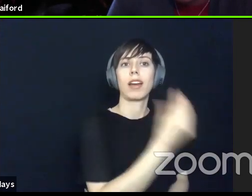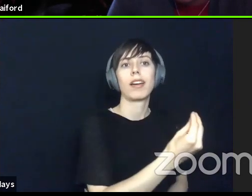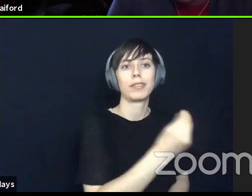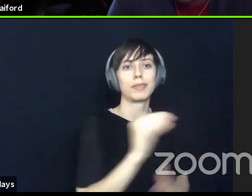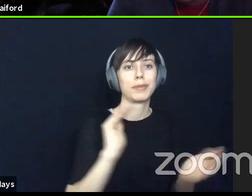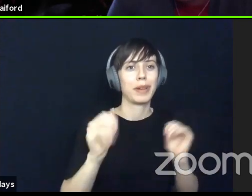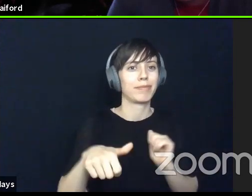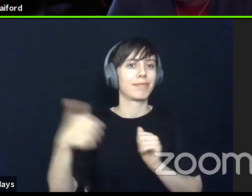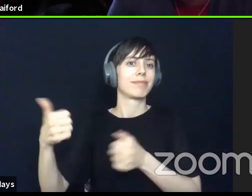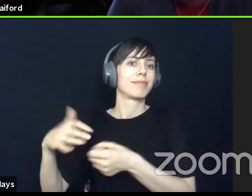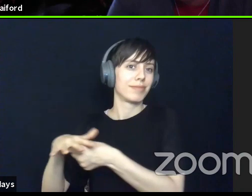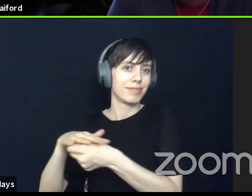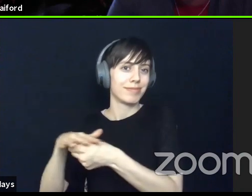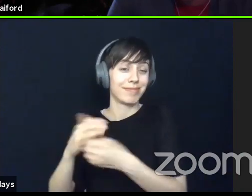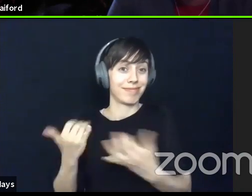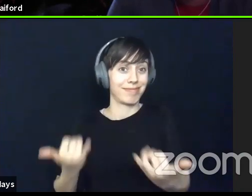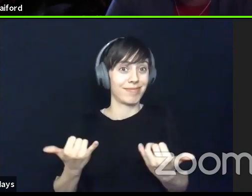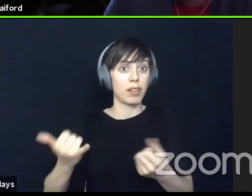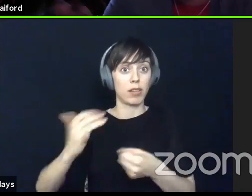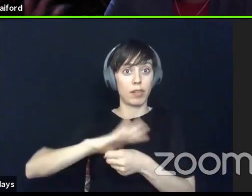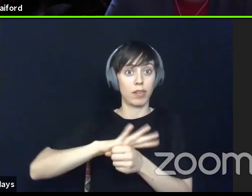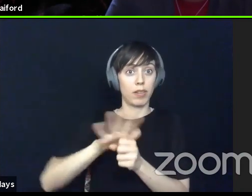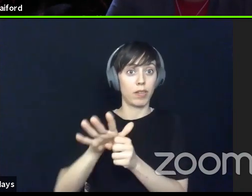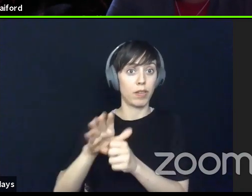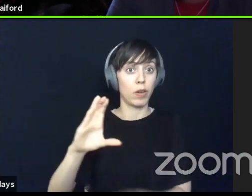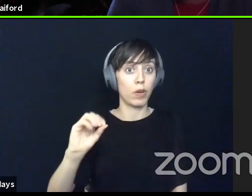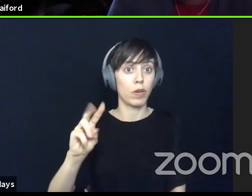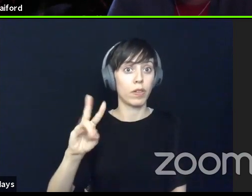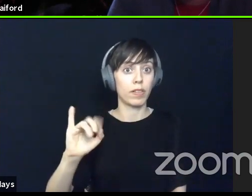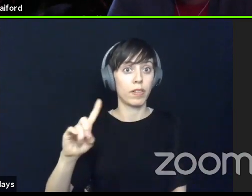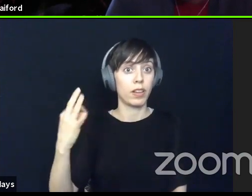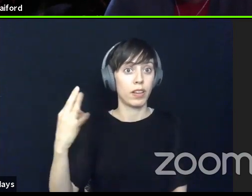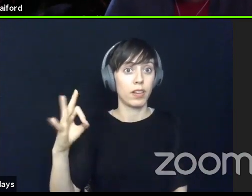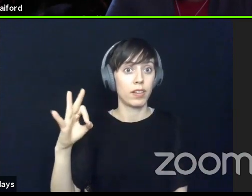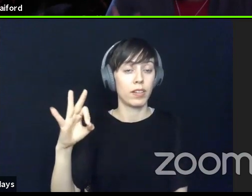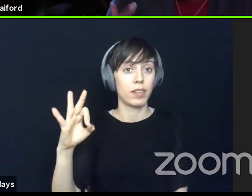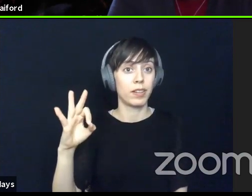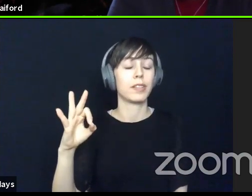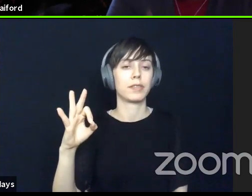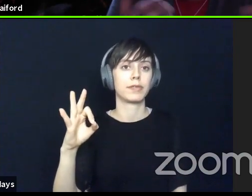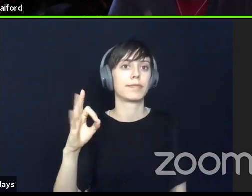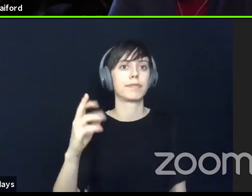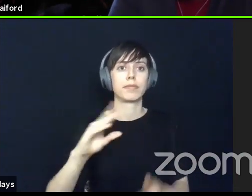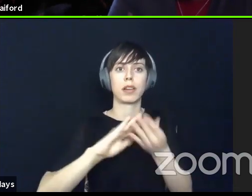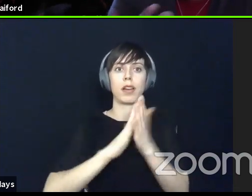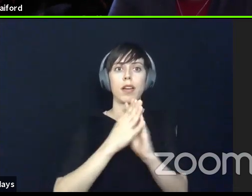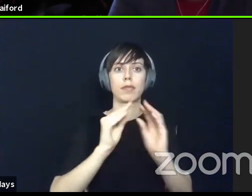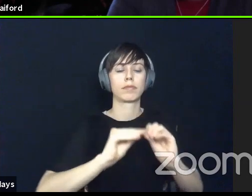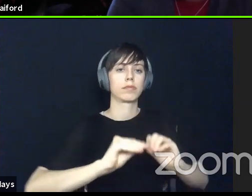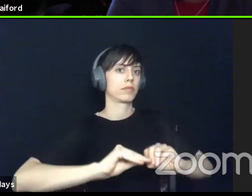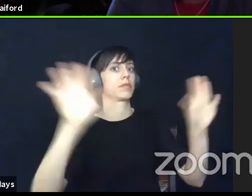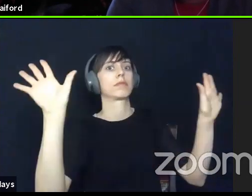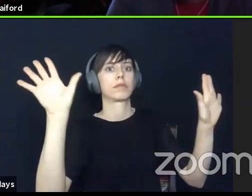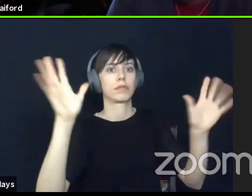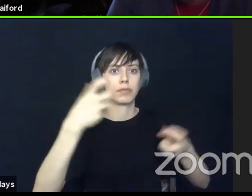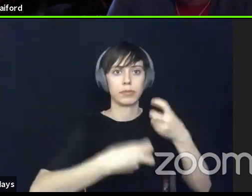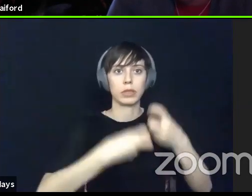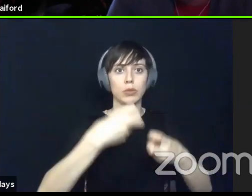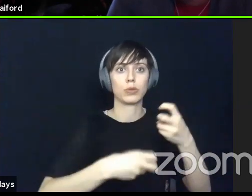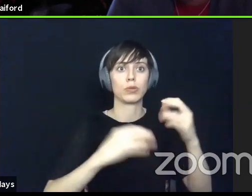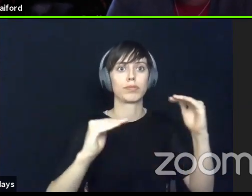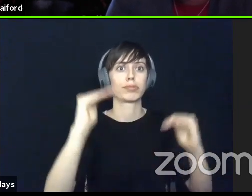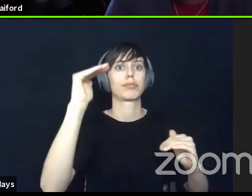COVID crisis and how like a lot of people are talking about how we should model our city to be more small and minimized and efficient, But